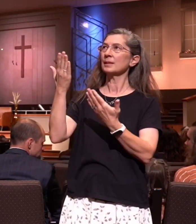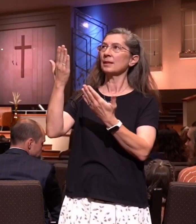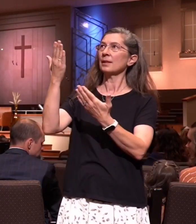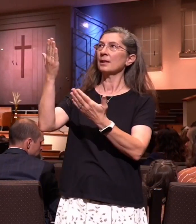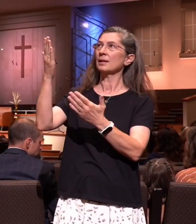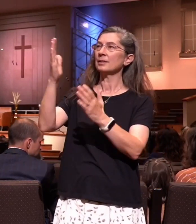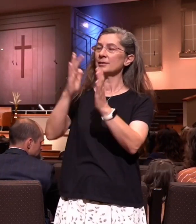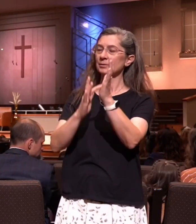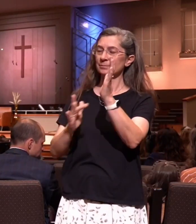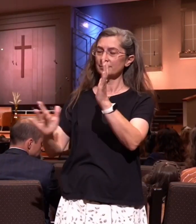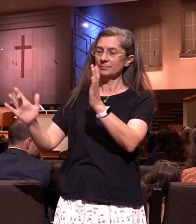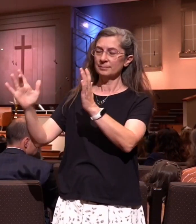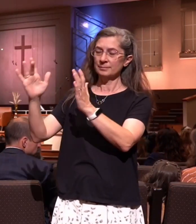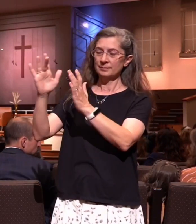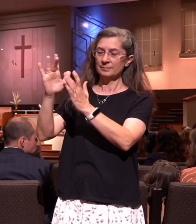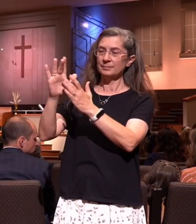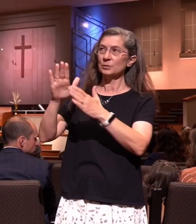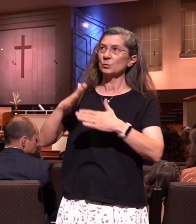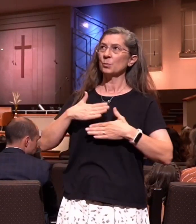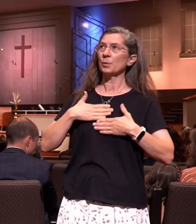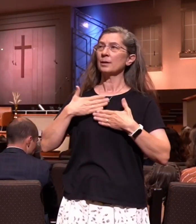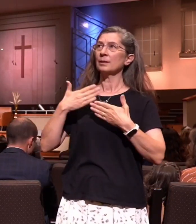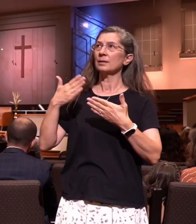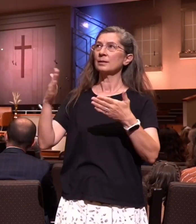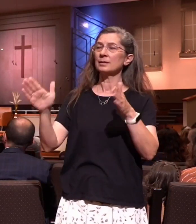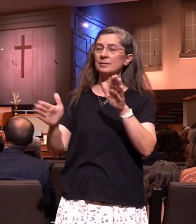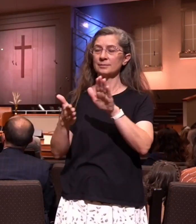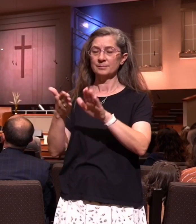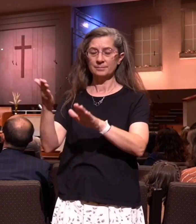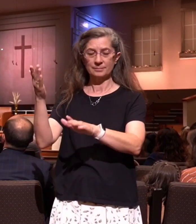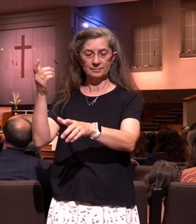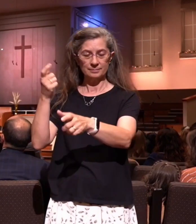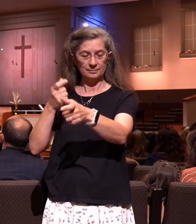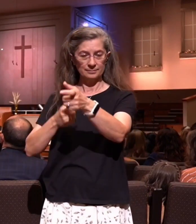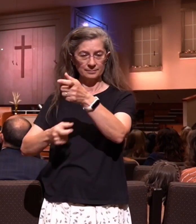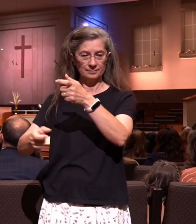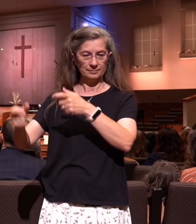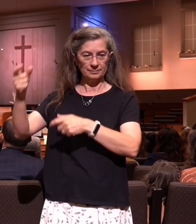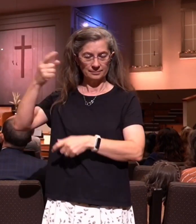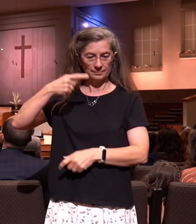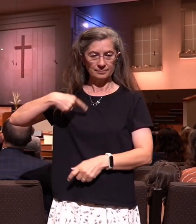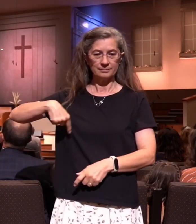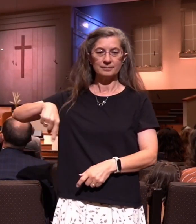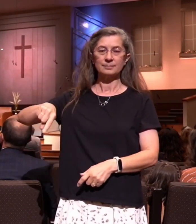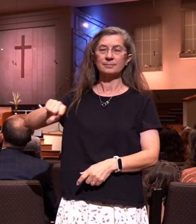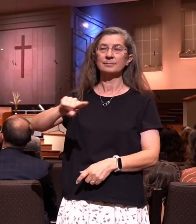it was all God had to say.